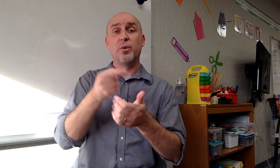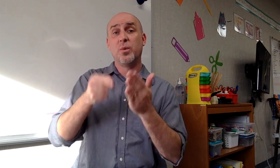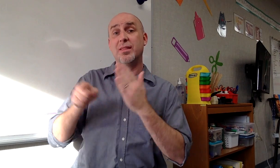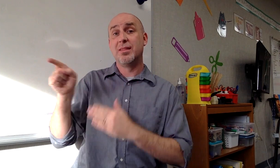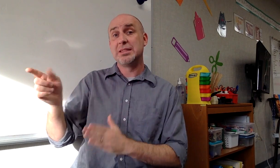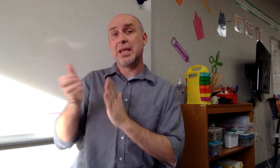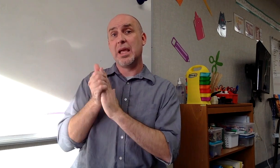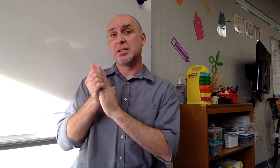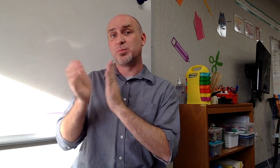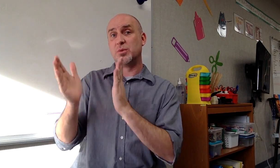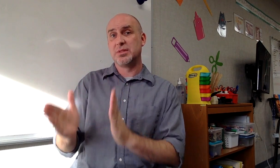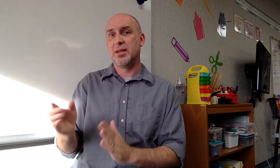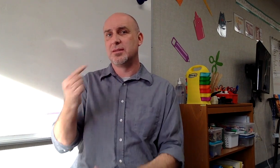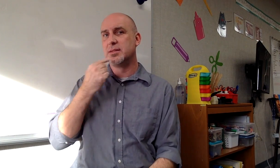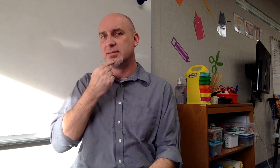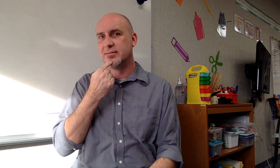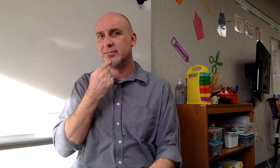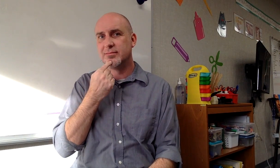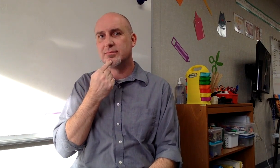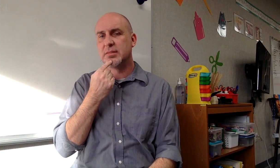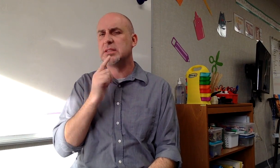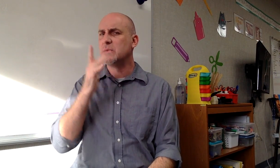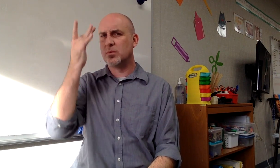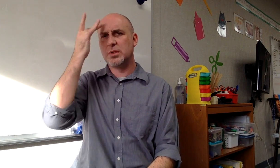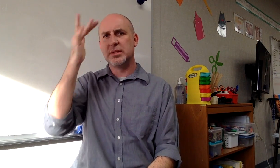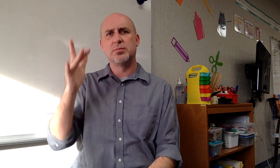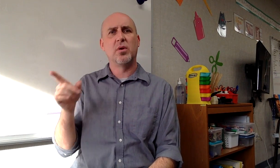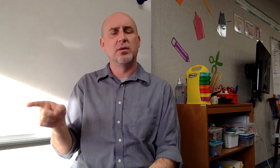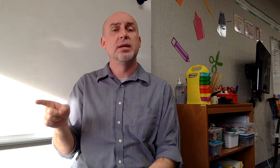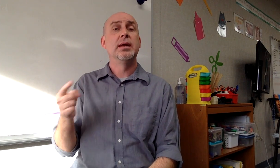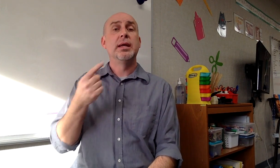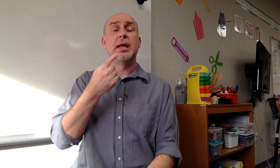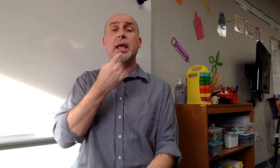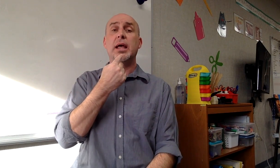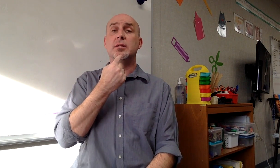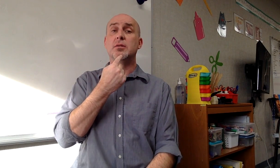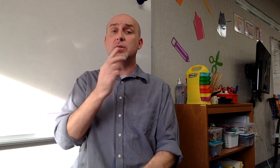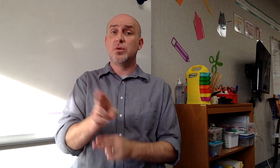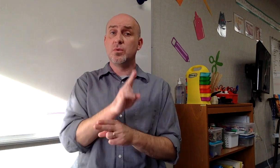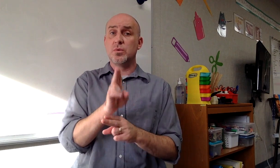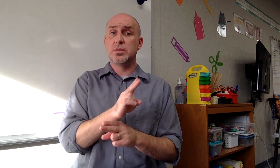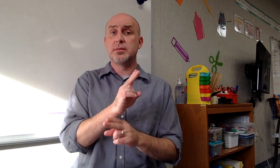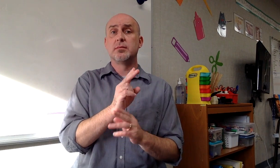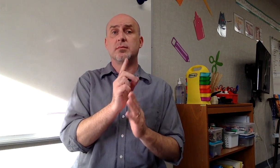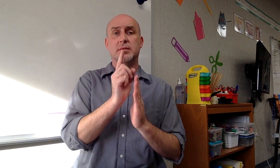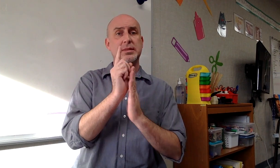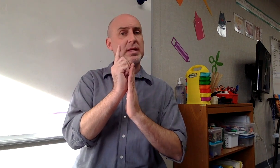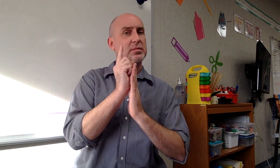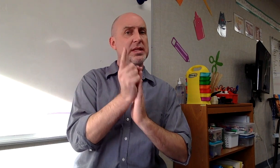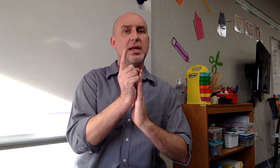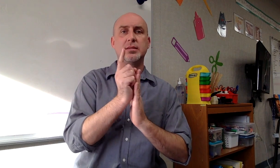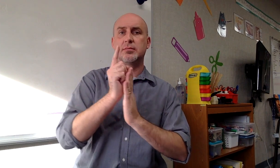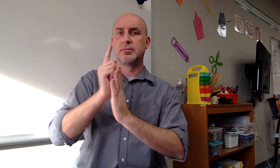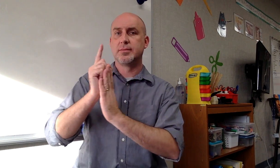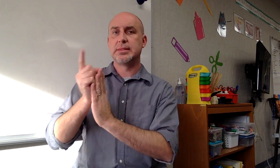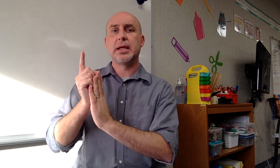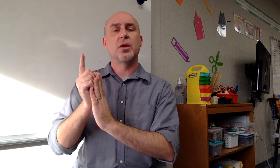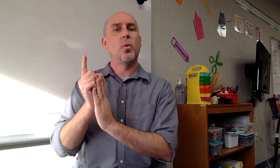what this expert says, because he's really smart, and use the same sign, second or